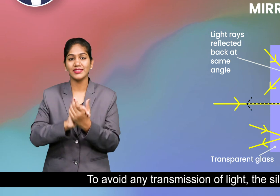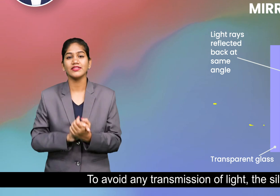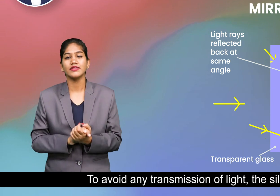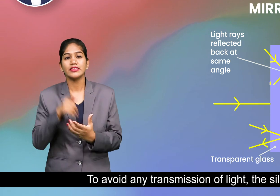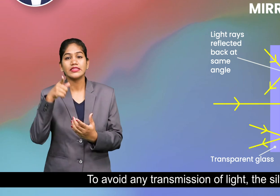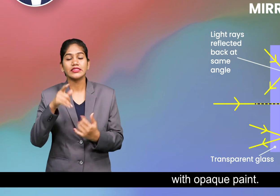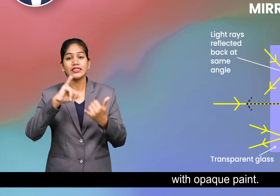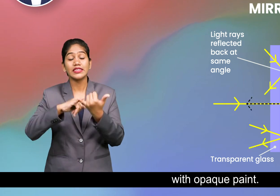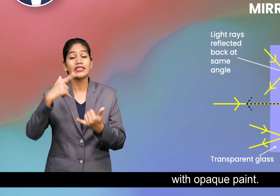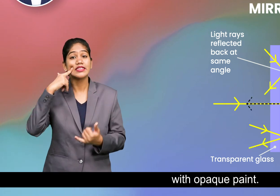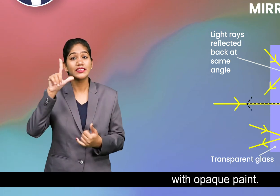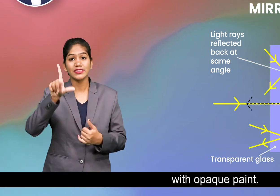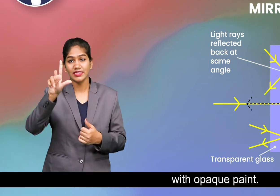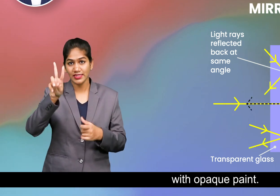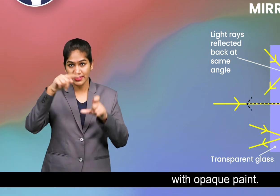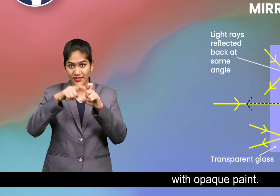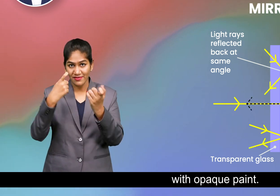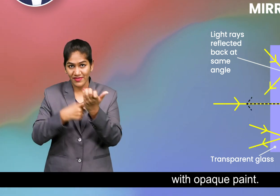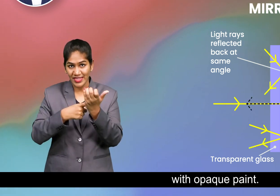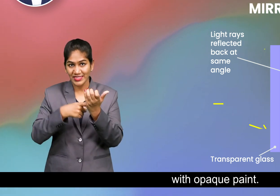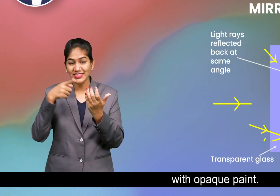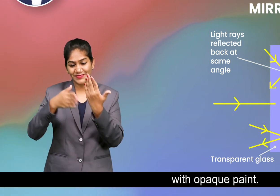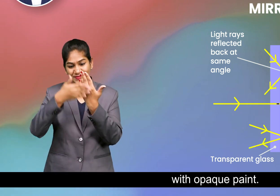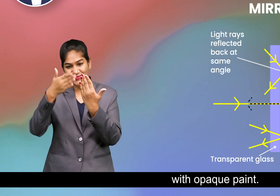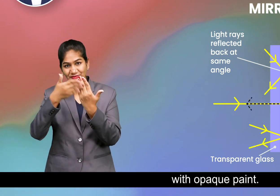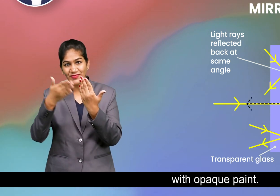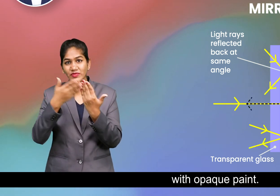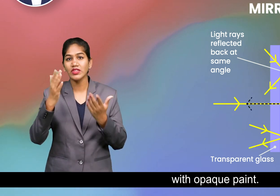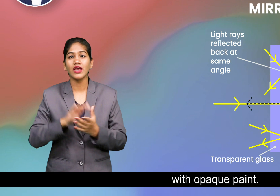the silver is painted with opaque paint.